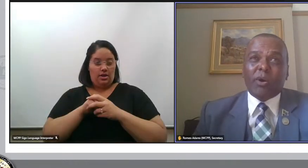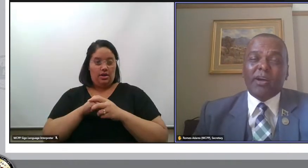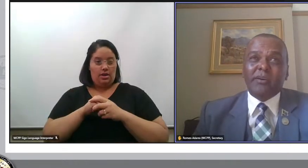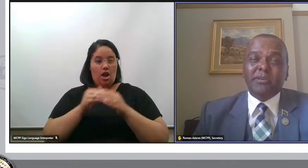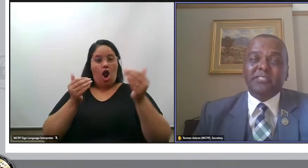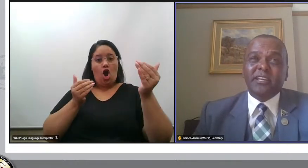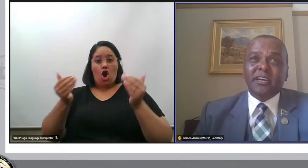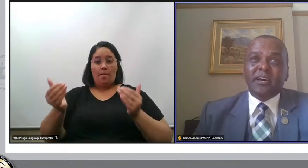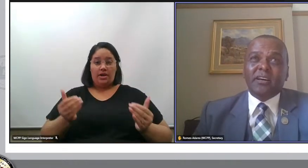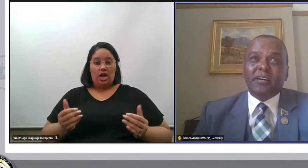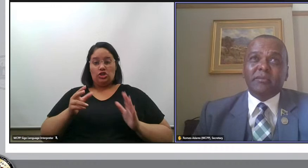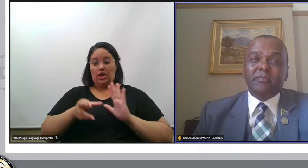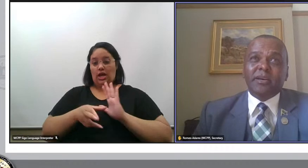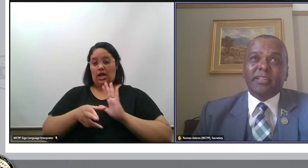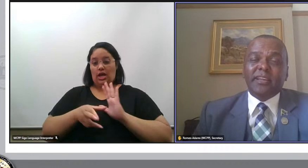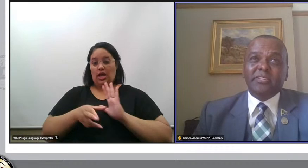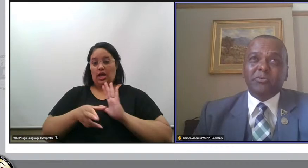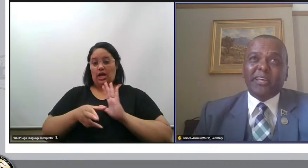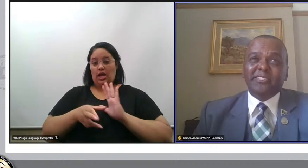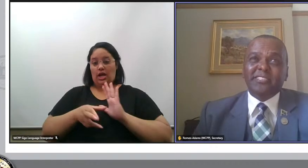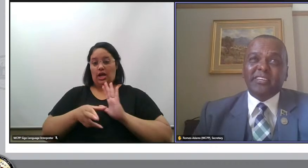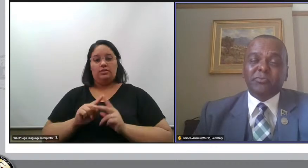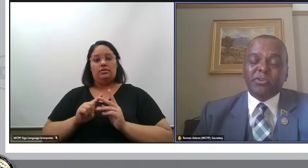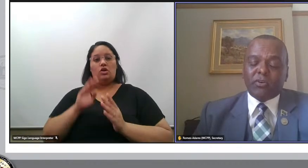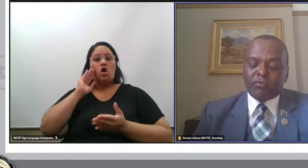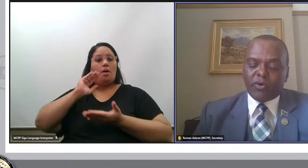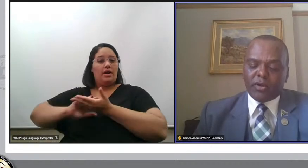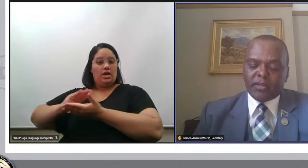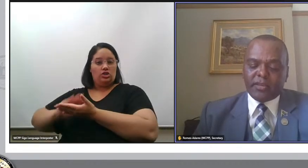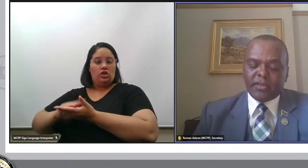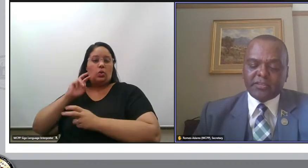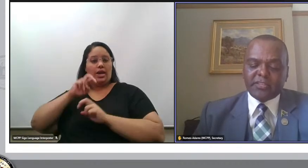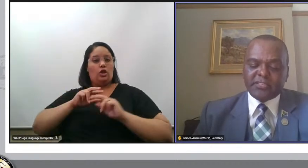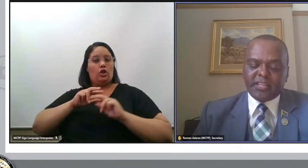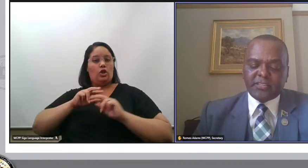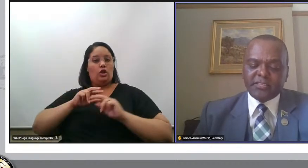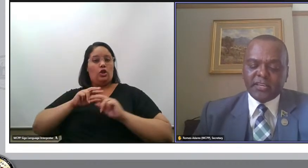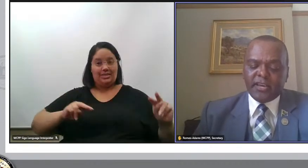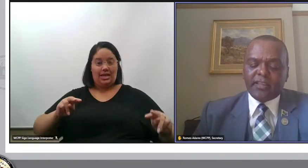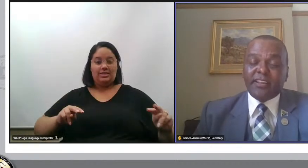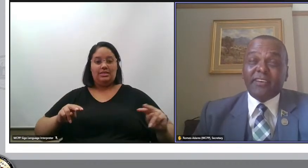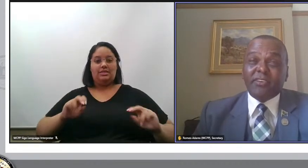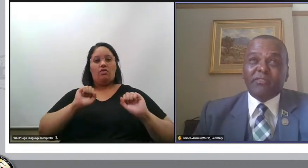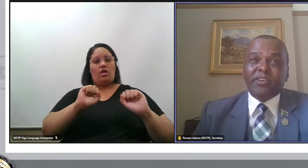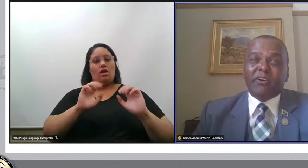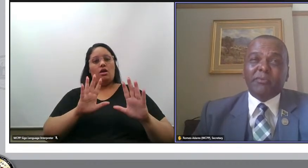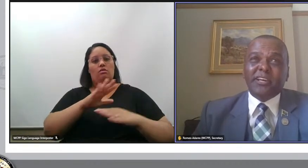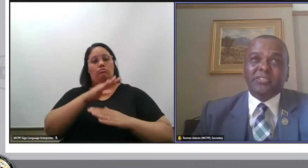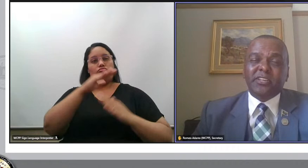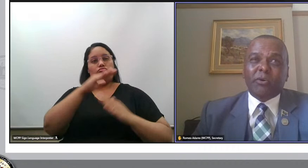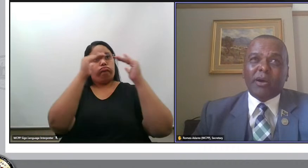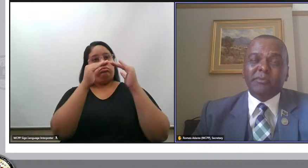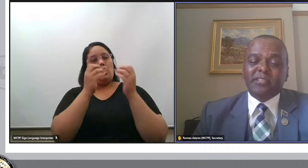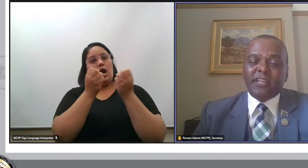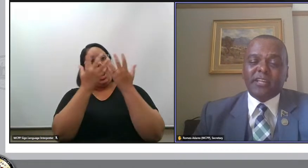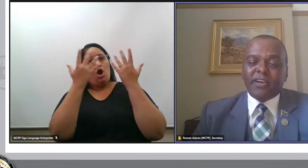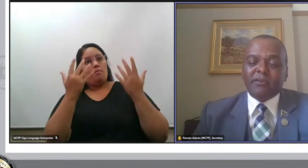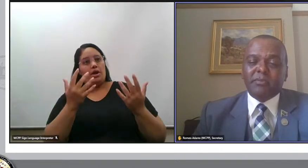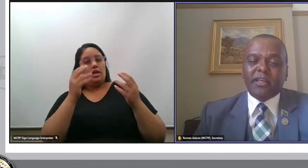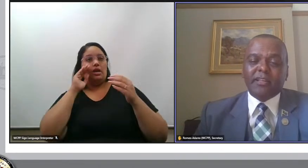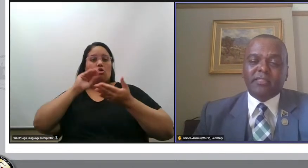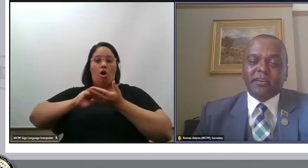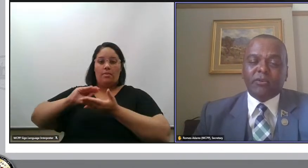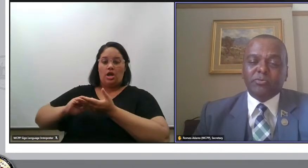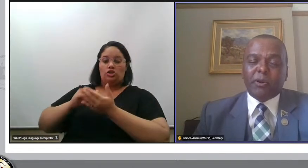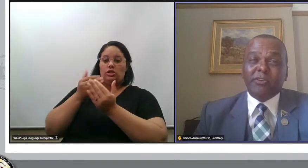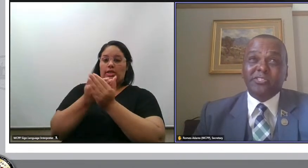accommodation requirements? There needs to be an assessment of the status and the level of the accommodation requirements that's